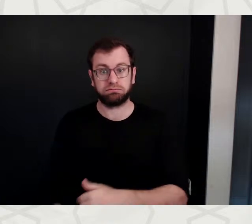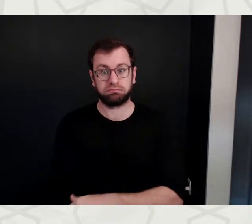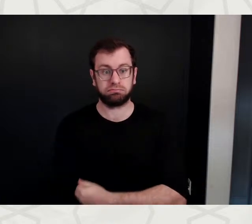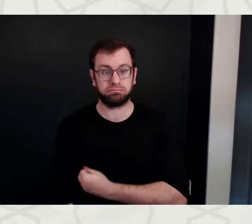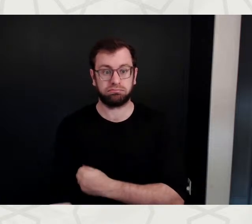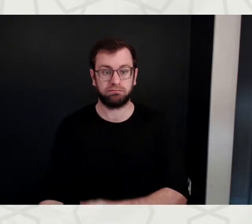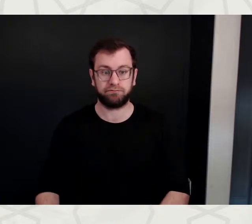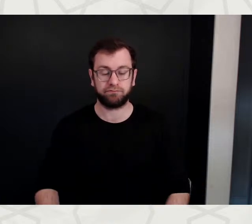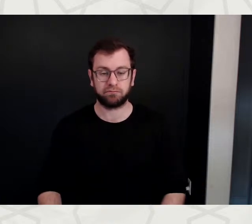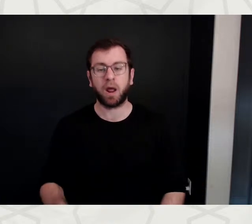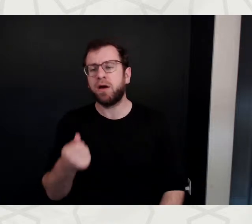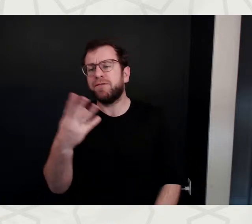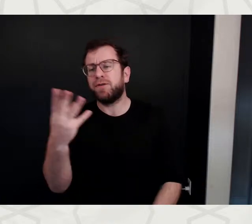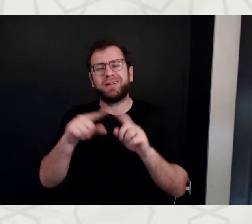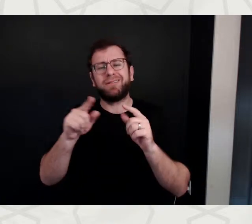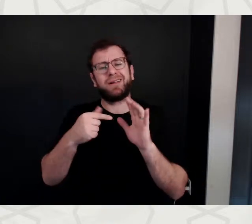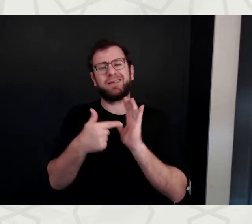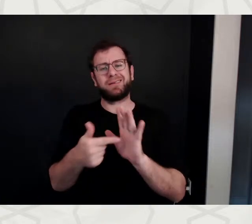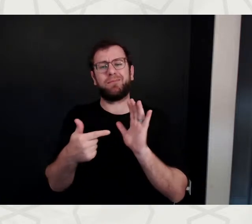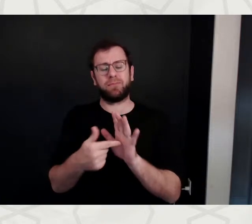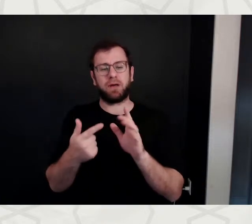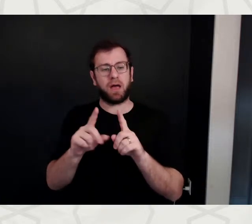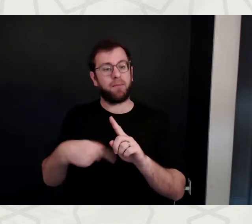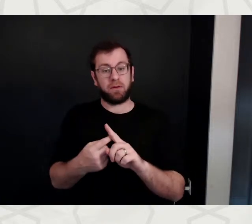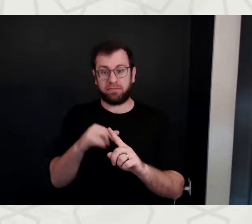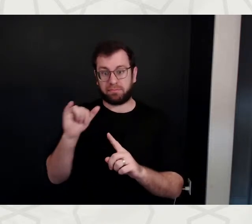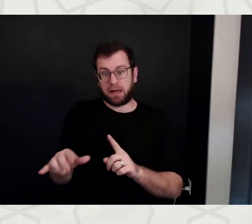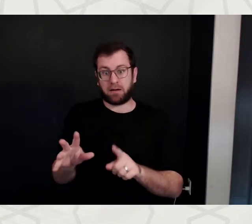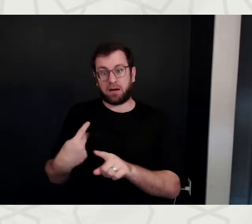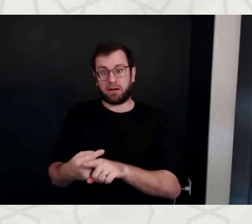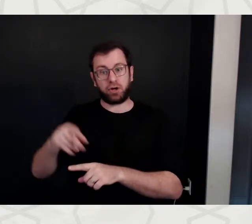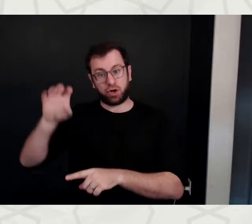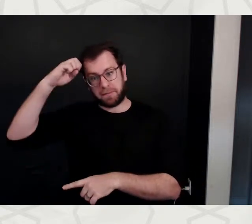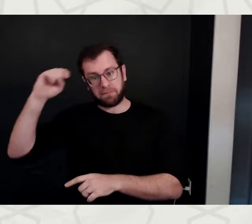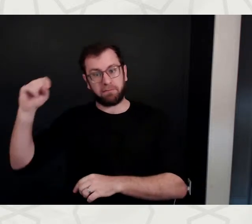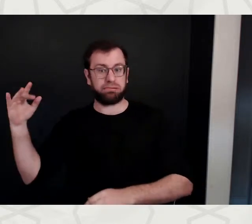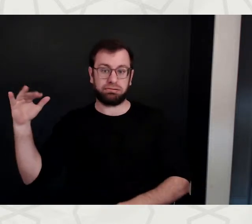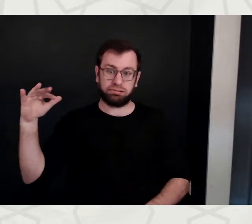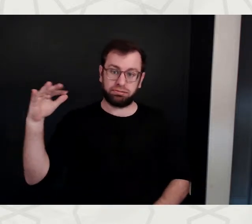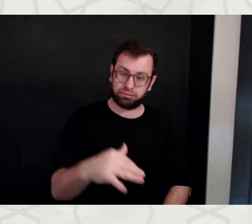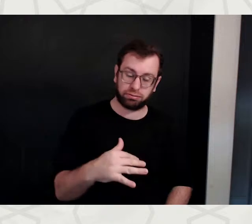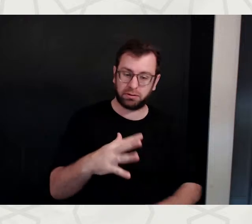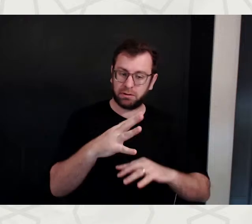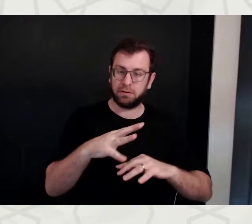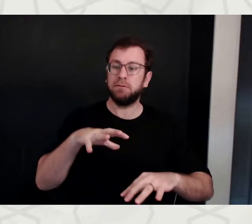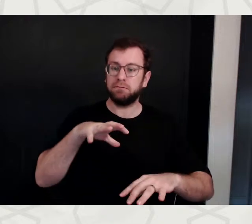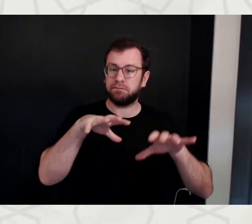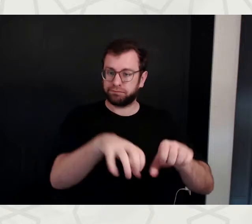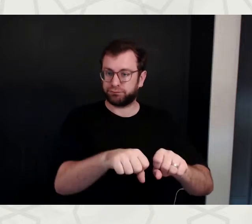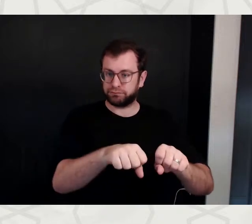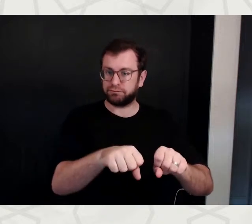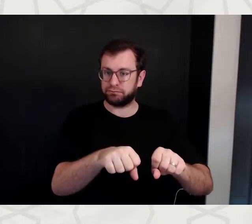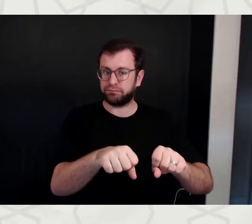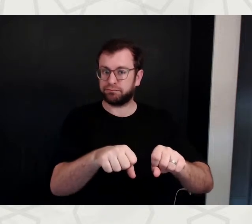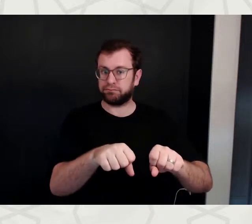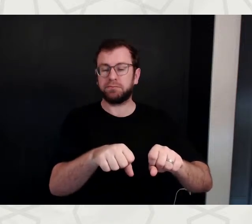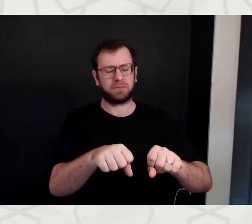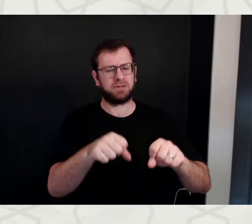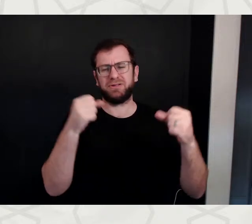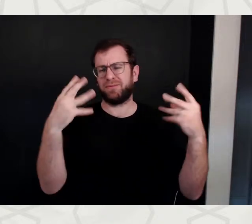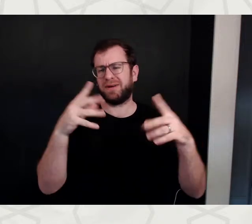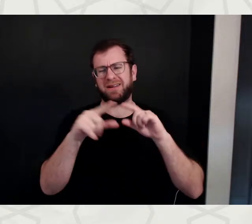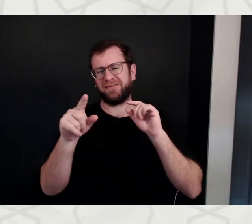A few examples of settler colonial genocide, and there are so many, but to show you